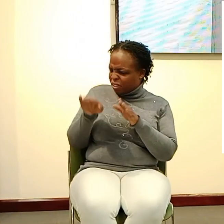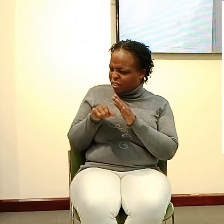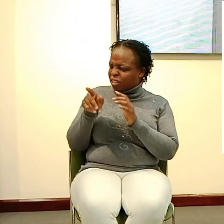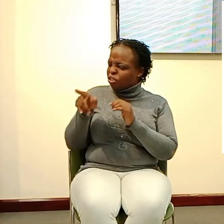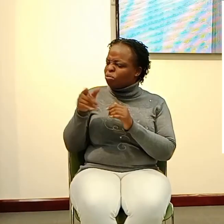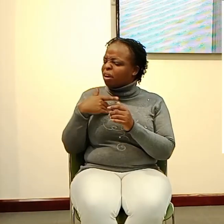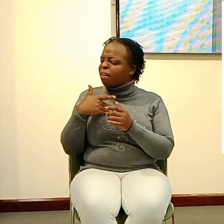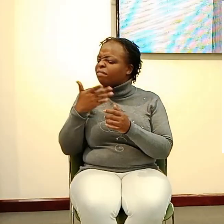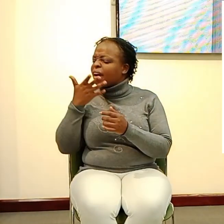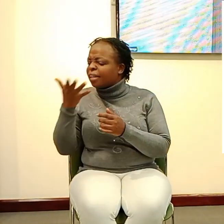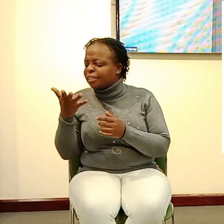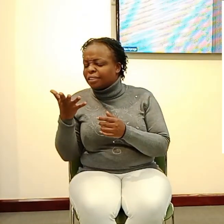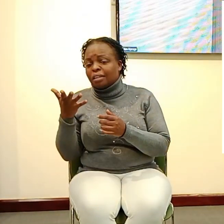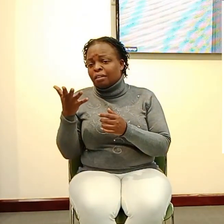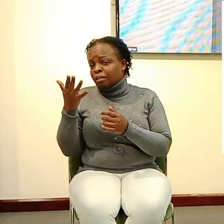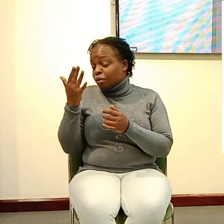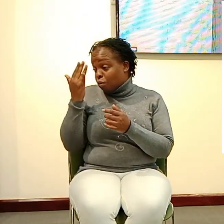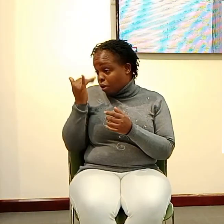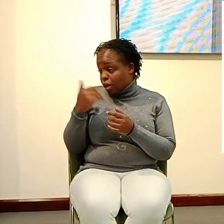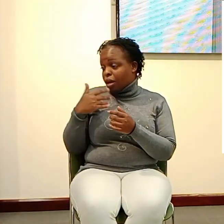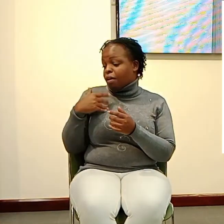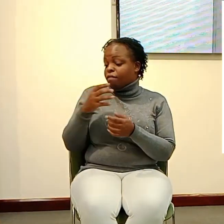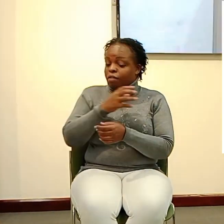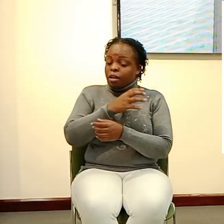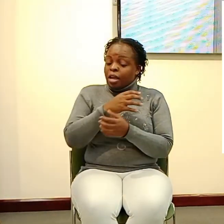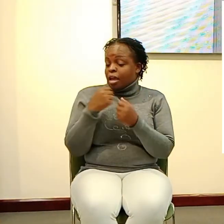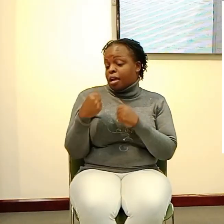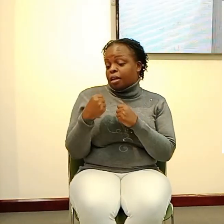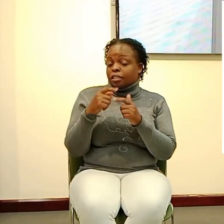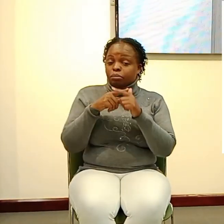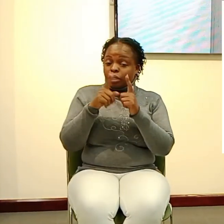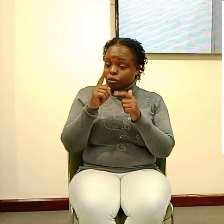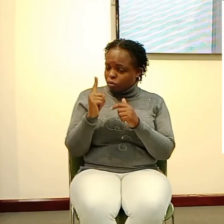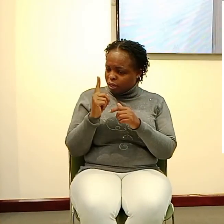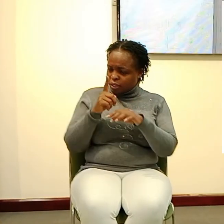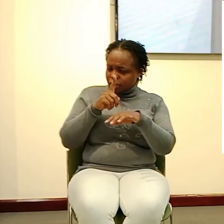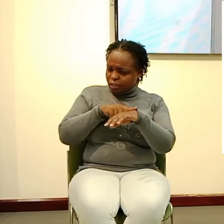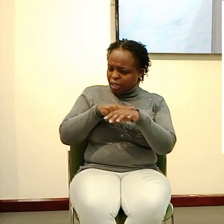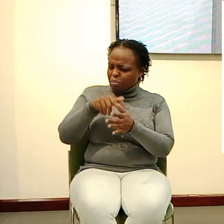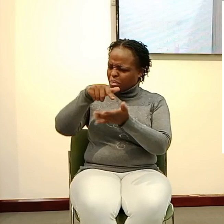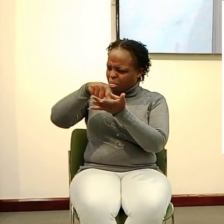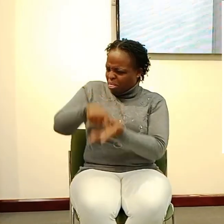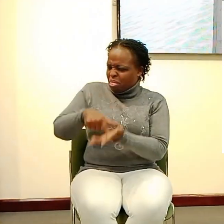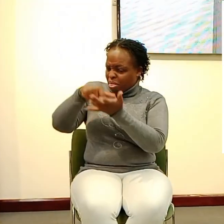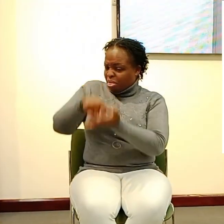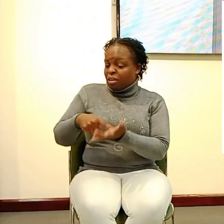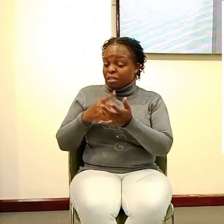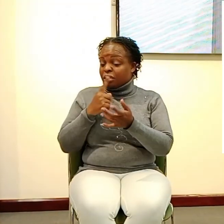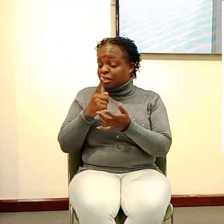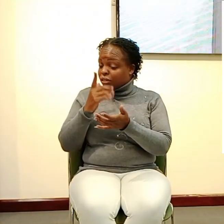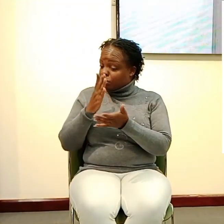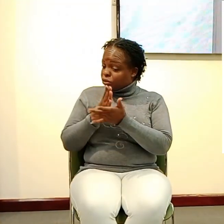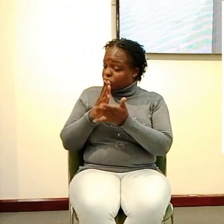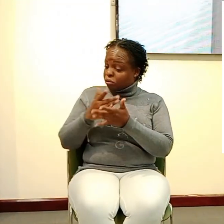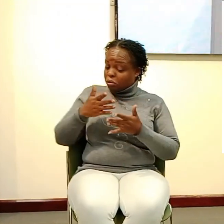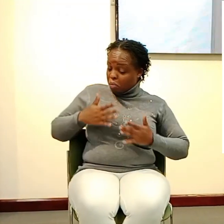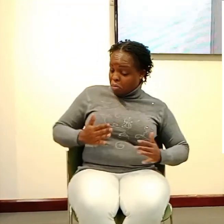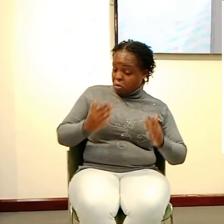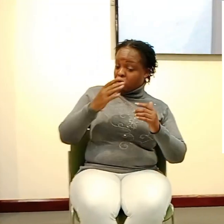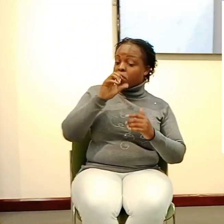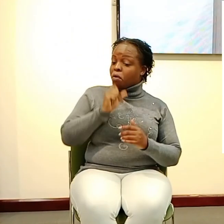with the answers, because you have the energy. And one time she really rebuked them and she said, by the way, you know, we were not born